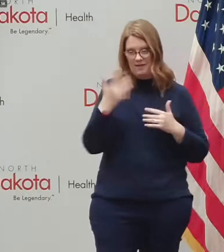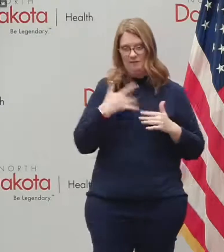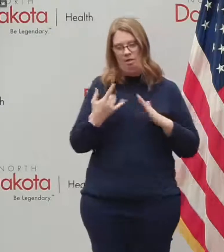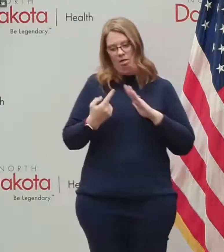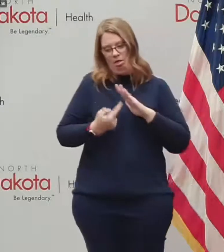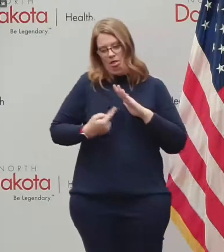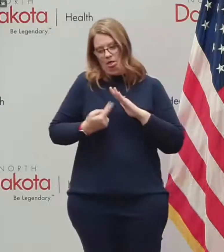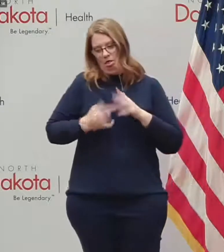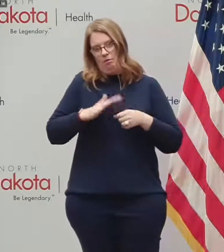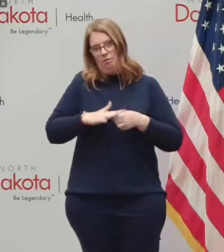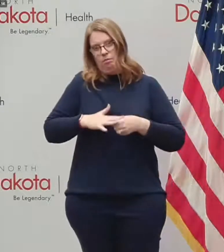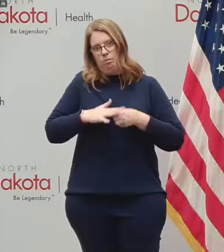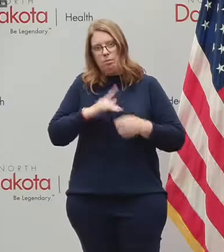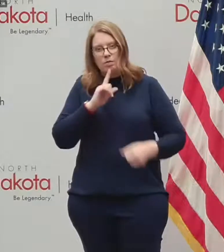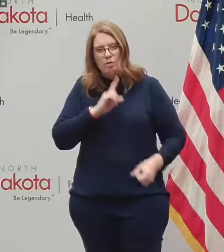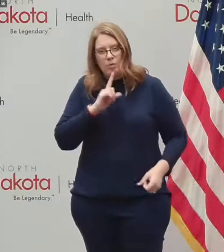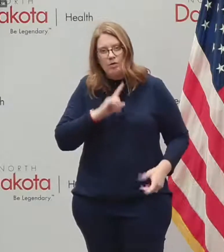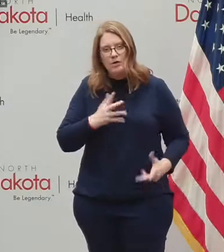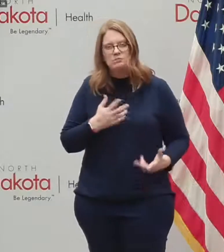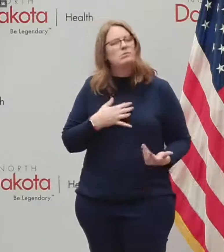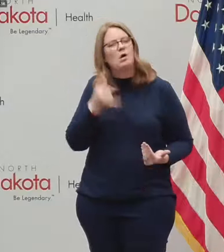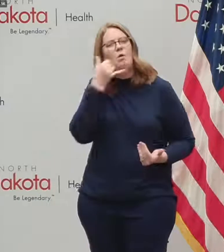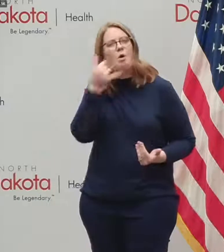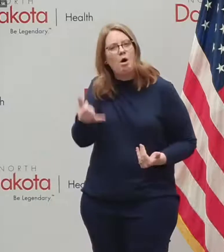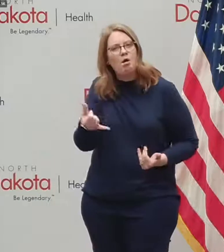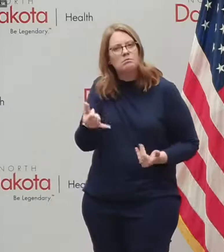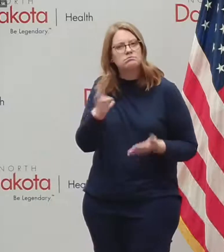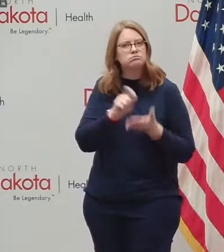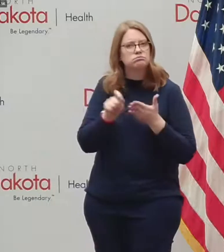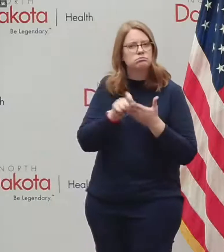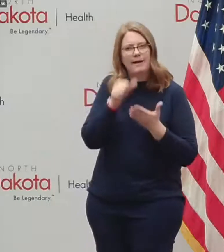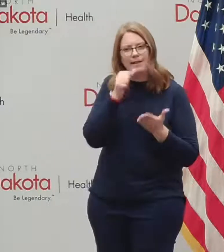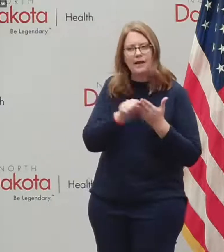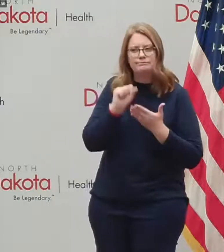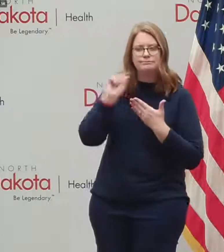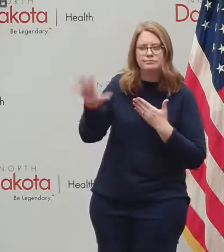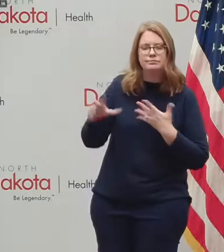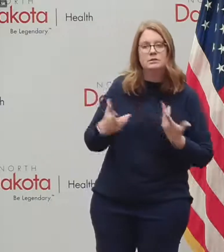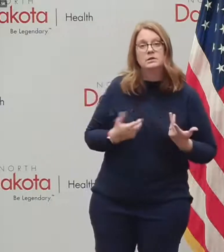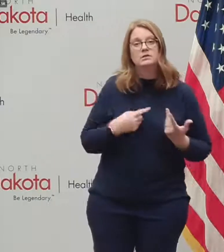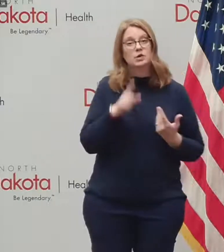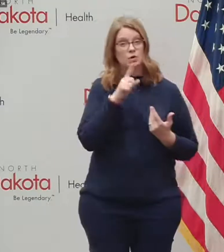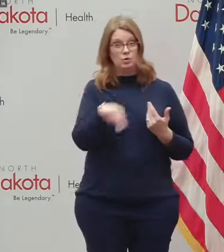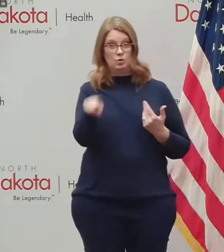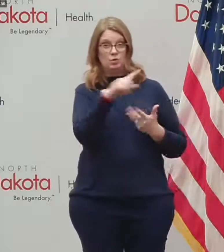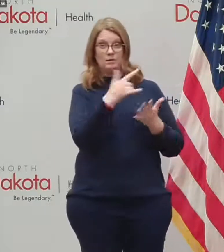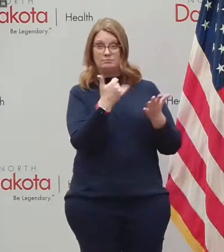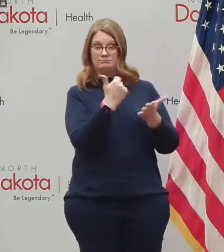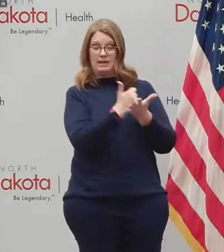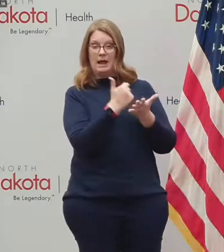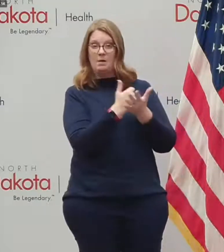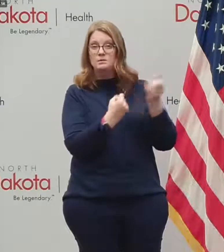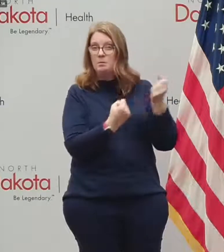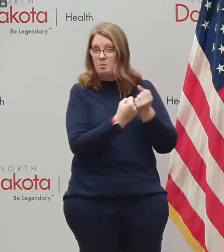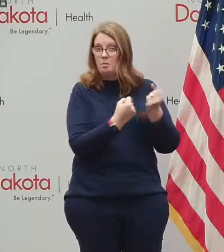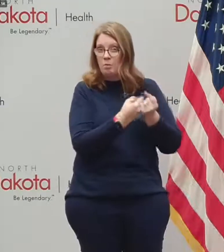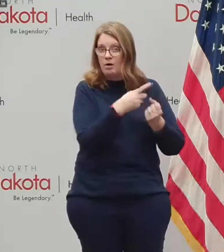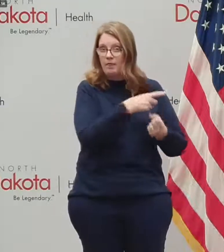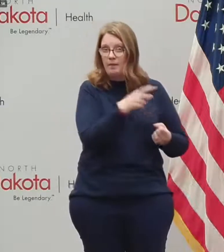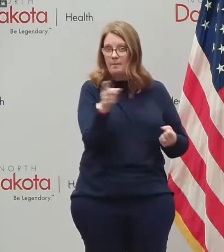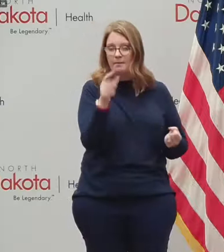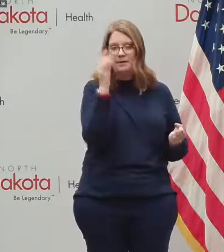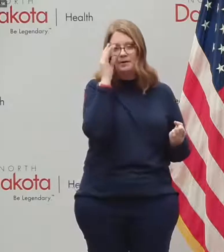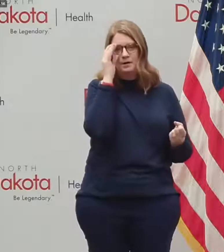stress, anxiety, or loneliness, because you can be the difference in supporting them or being a helping voice. And you can